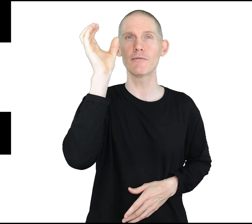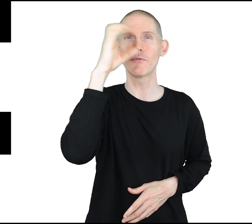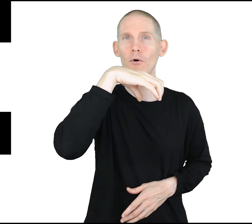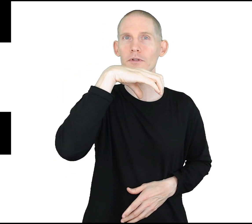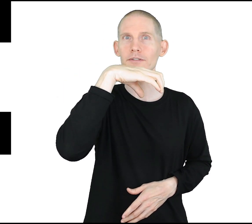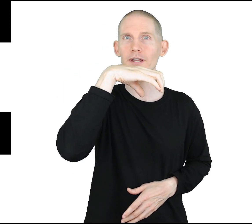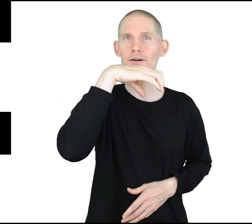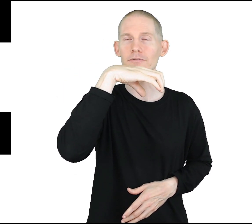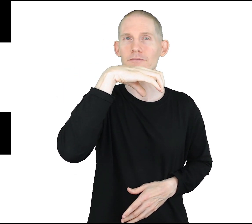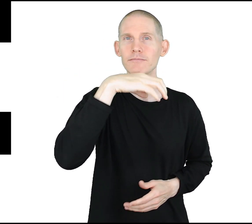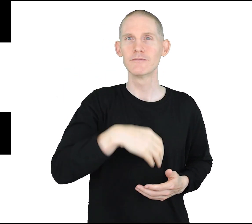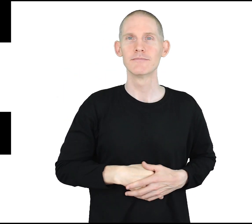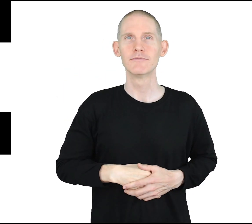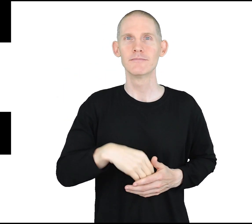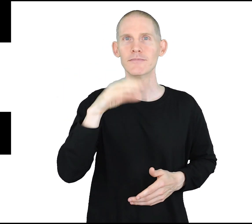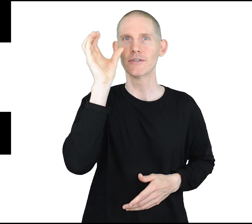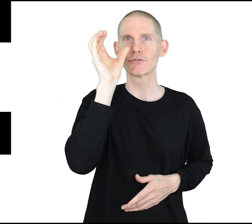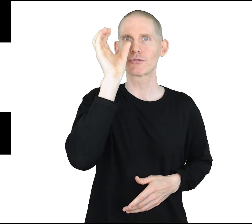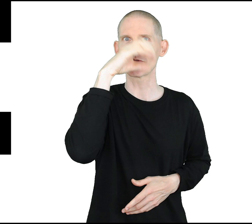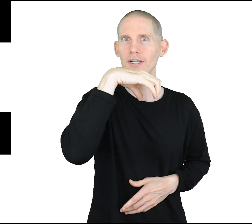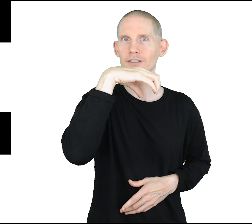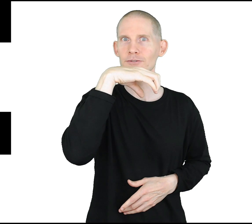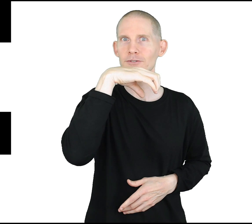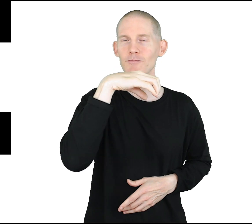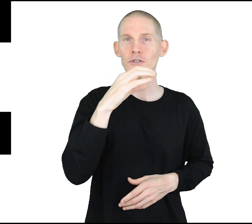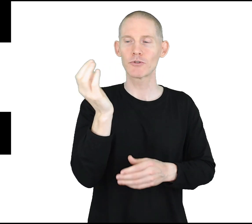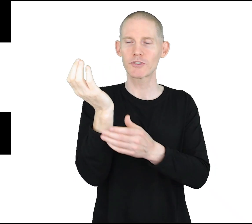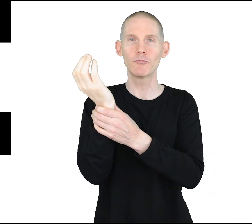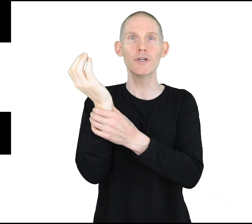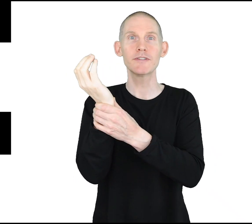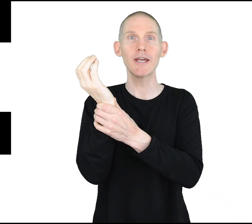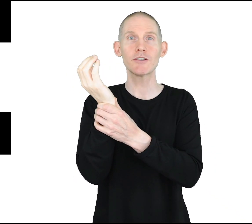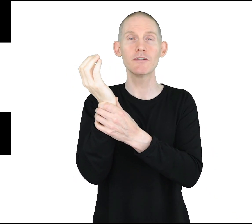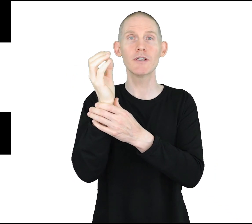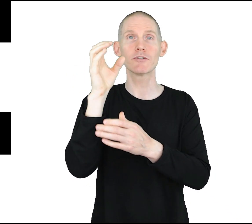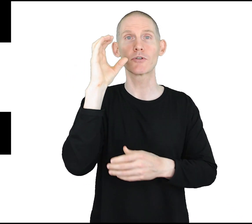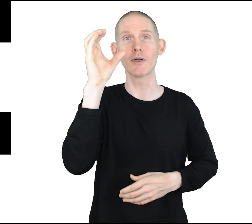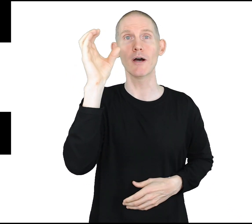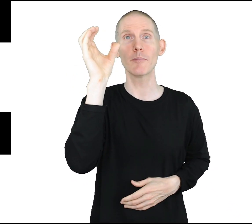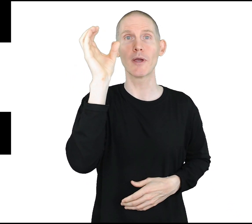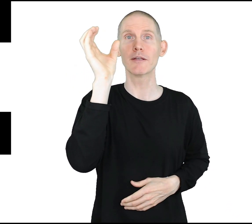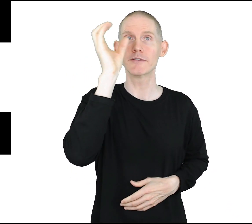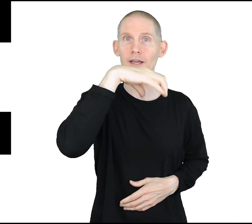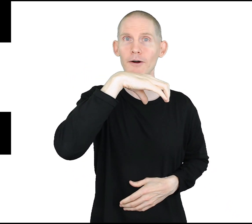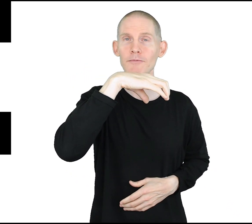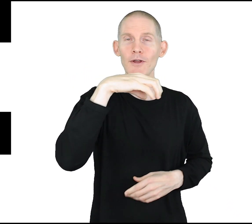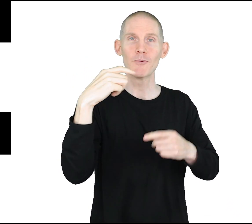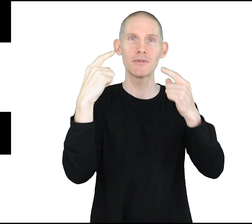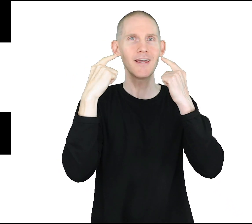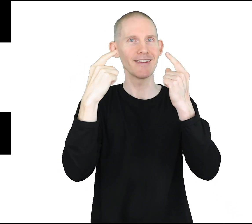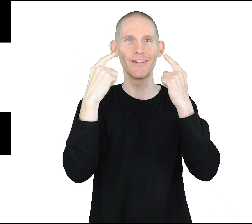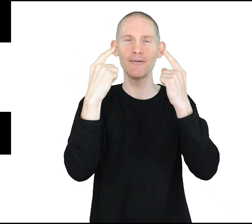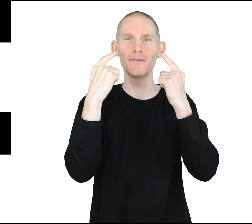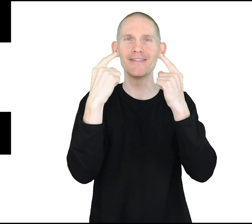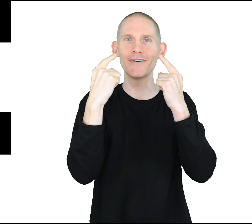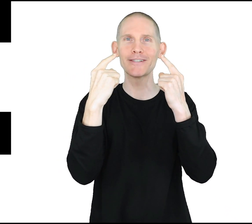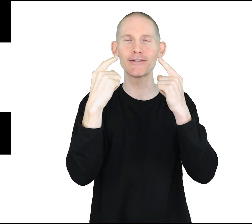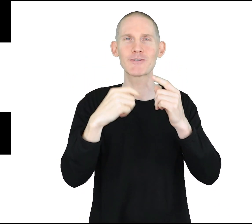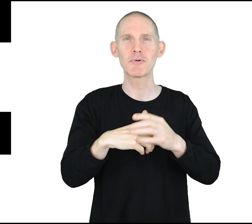fold it down. Strange. So it's some wrist action there, just going up and down with that lovely facial